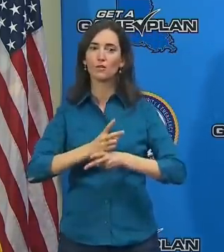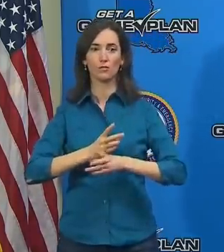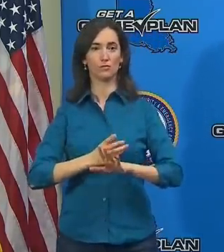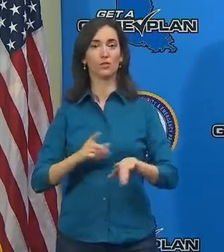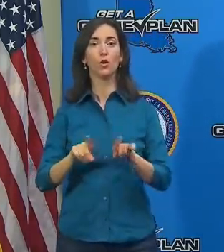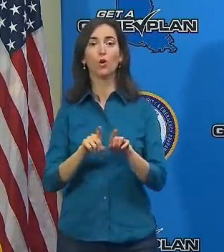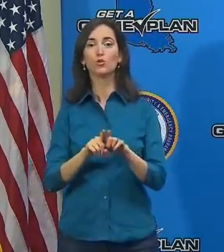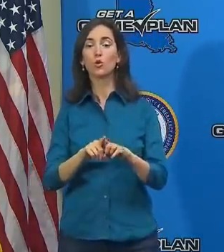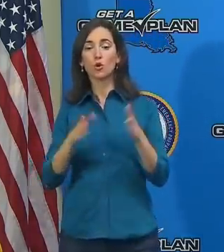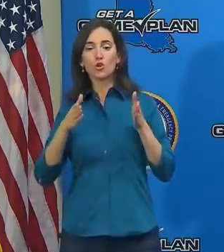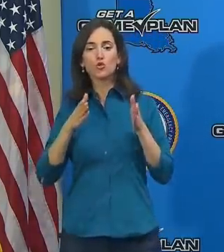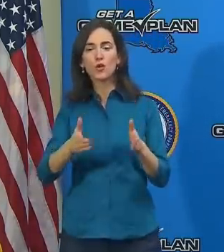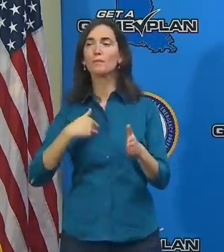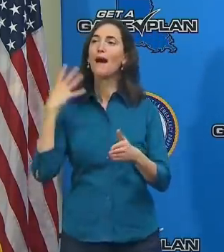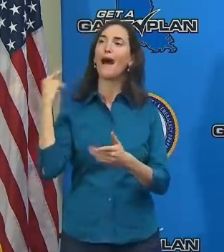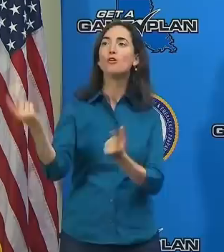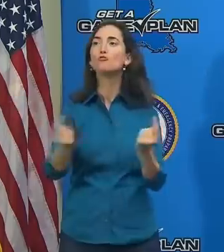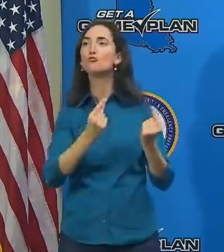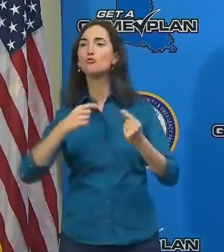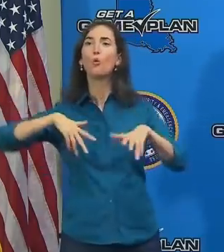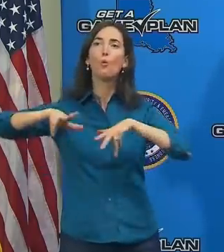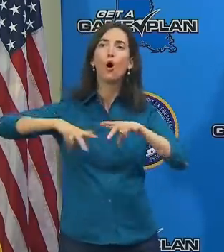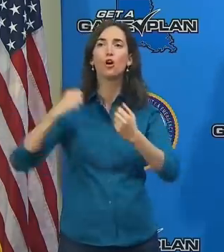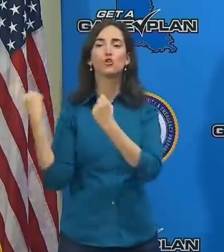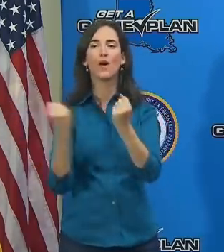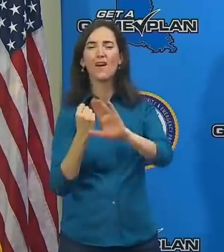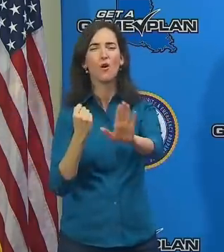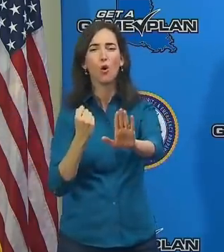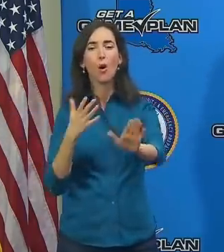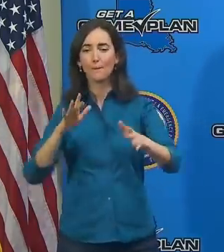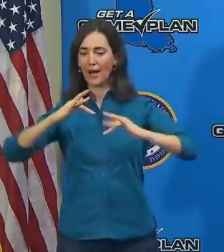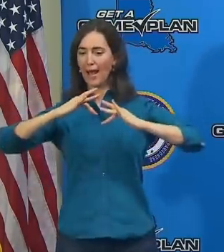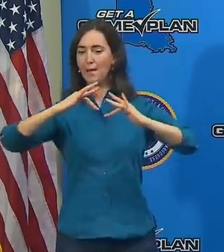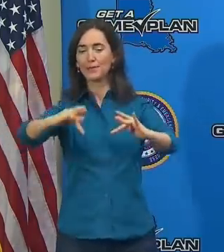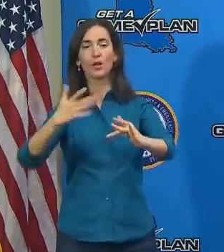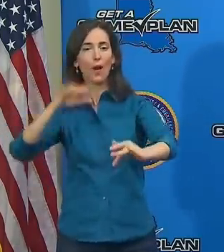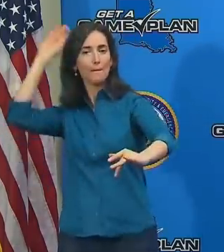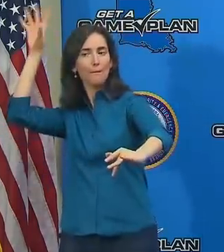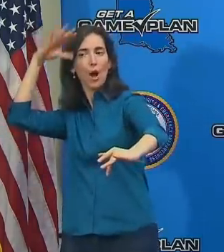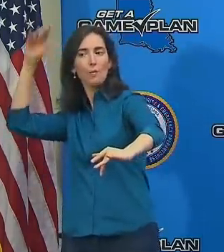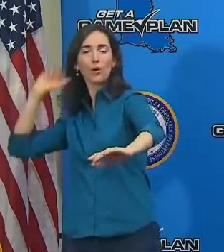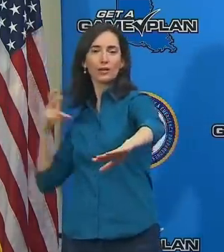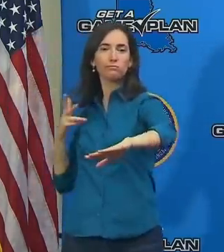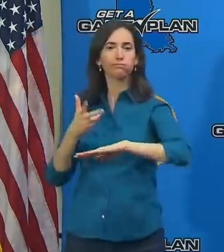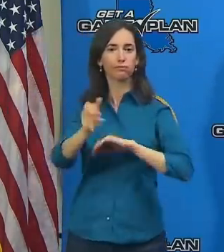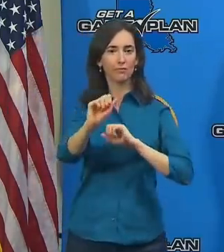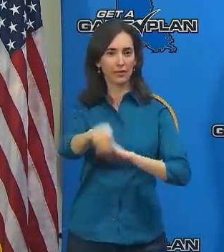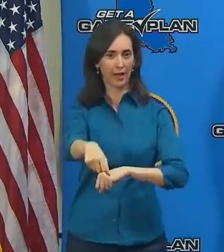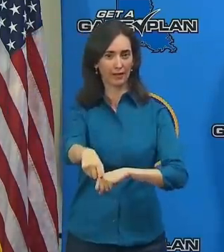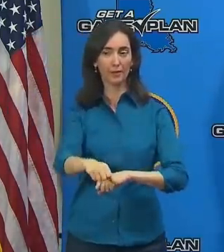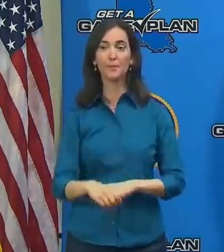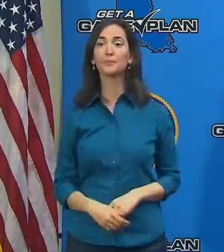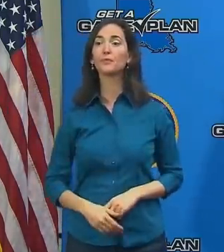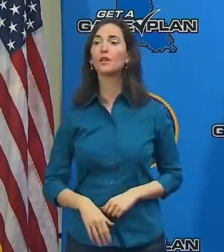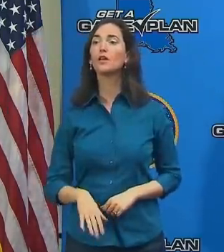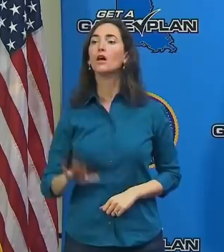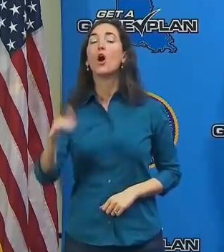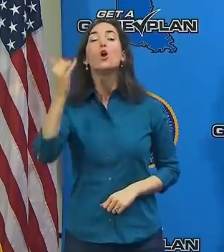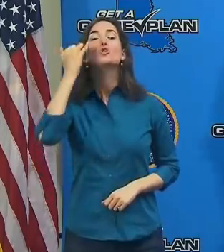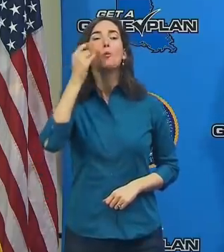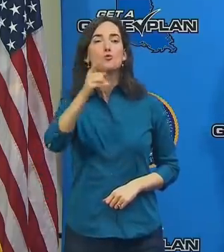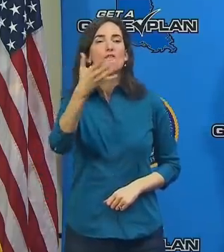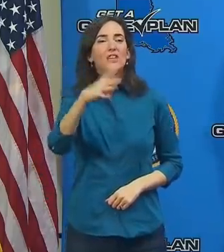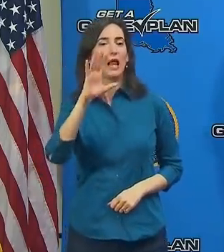streets clear for emergency responders. If you have evacuated, don't be